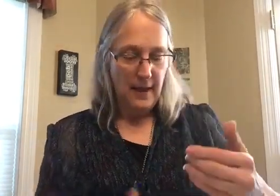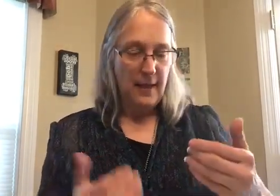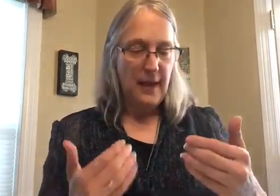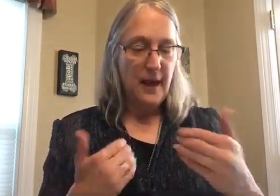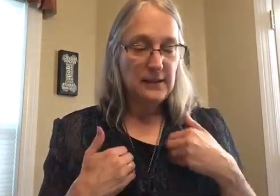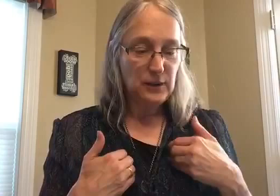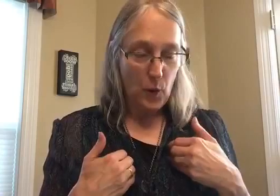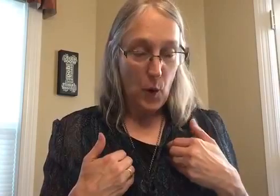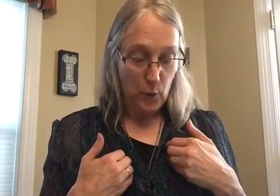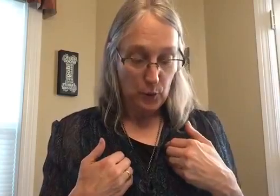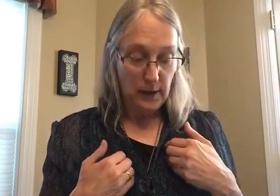They also own,